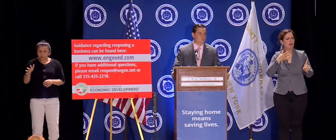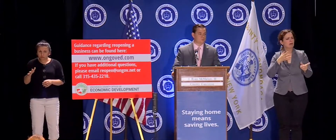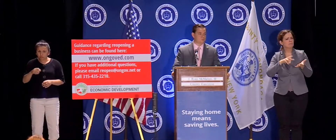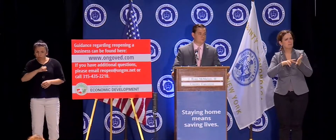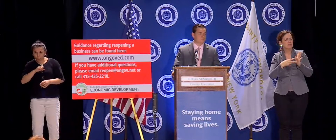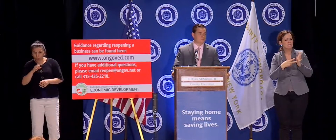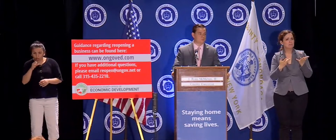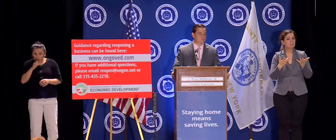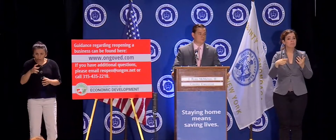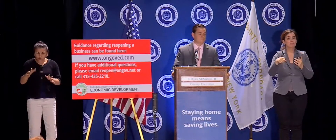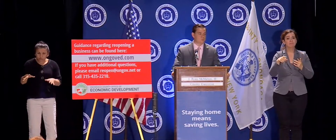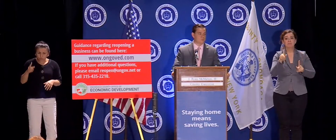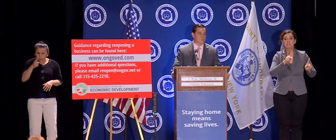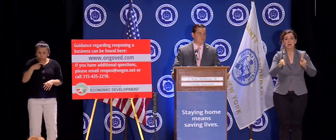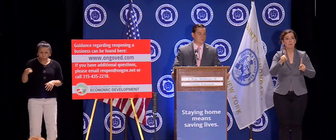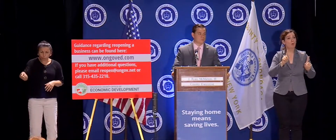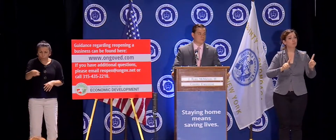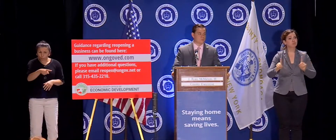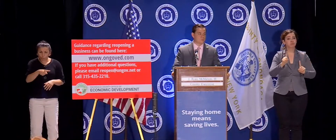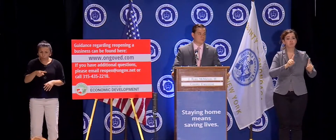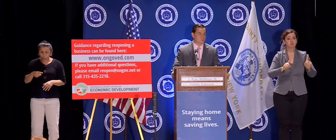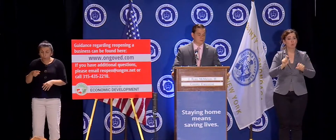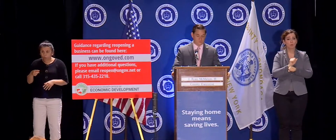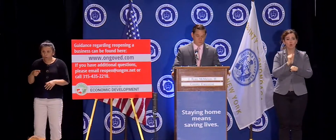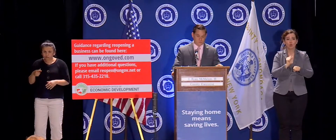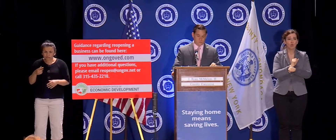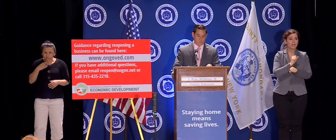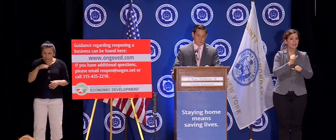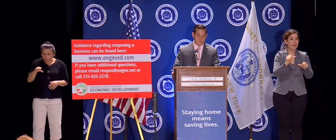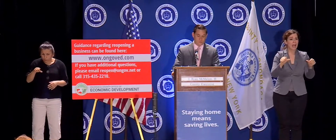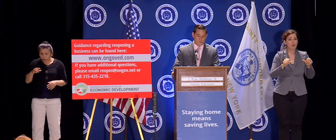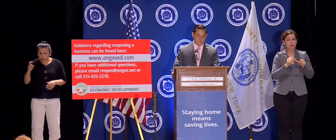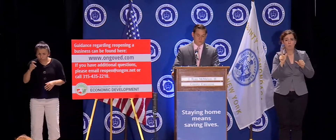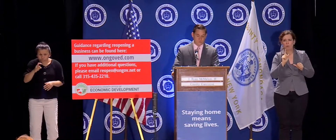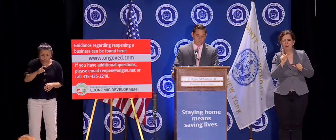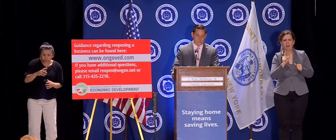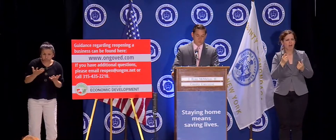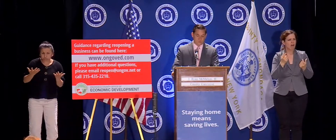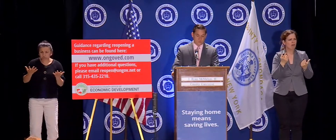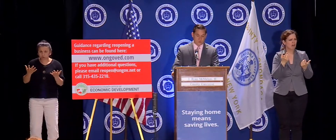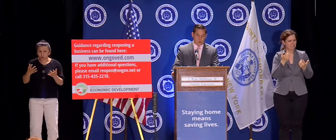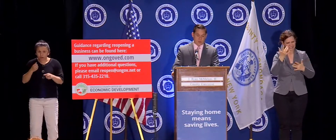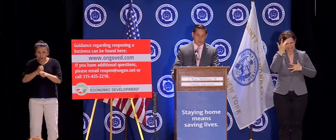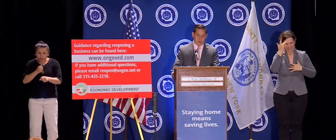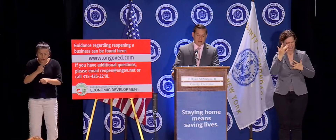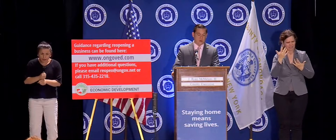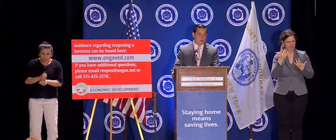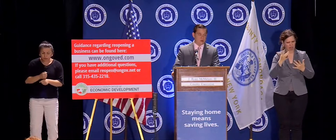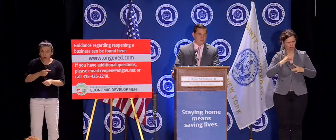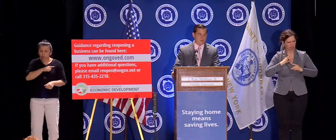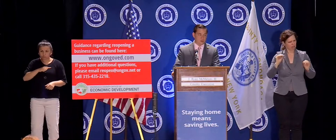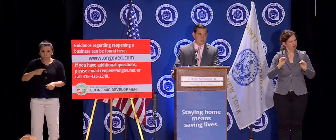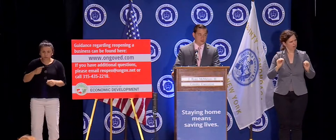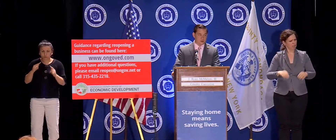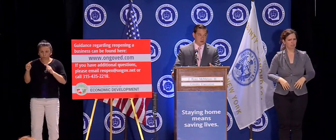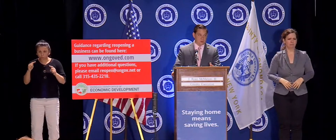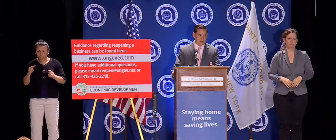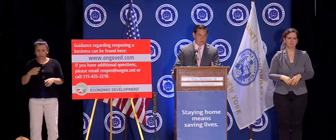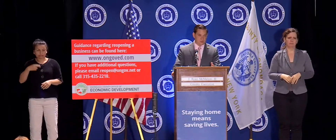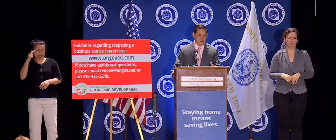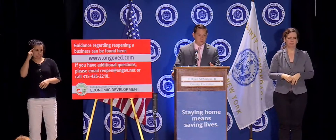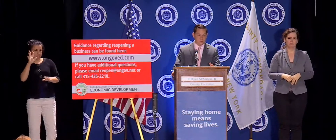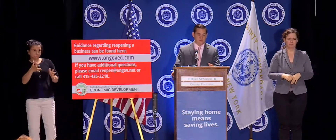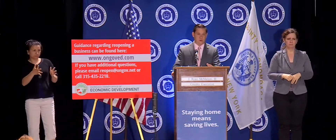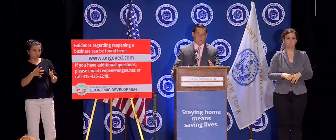young people? Are they in the workplace? Like, is there any, what can we learn from that? I don't have enough information to talk